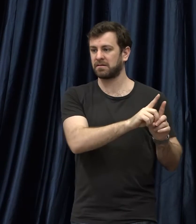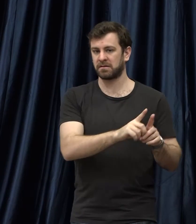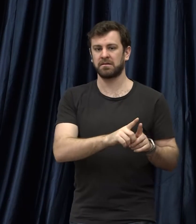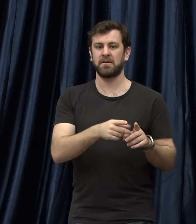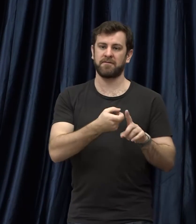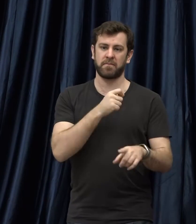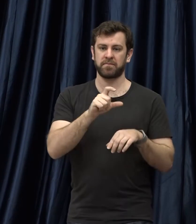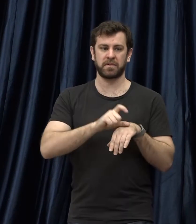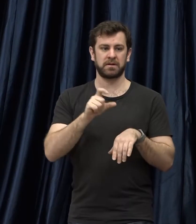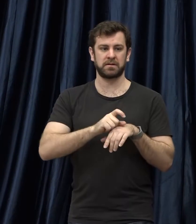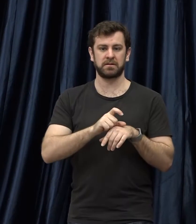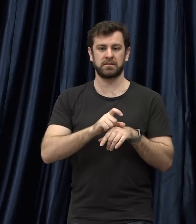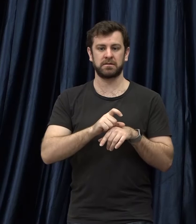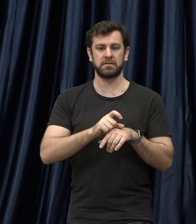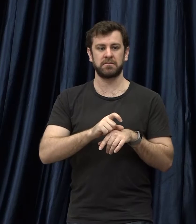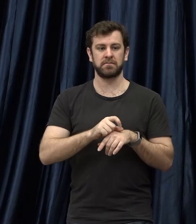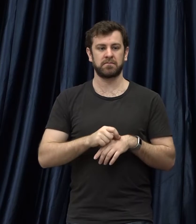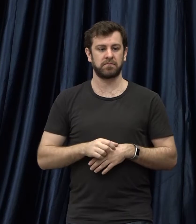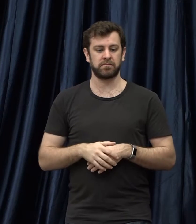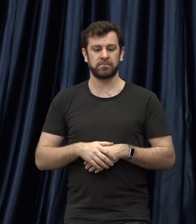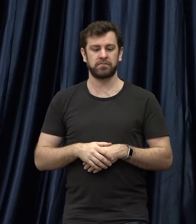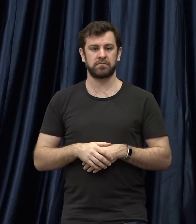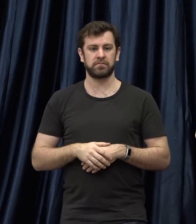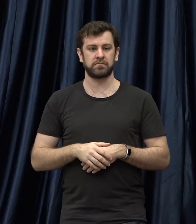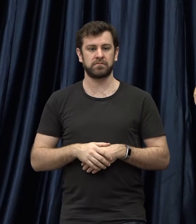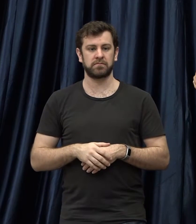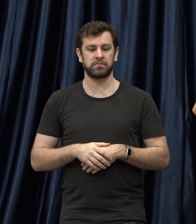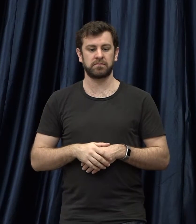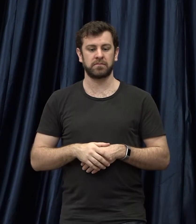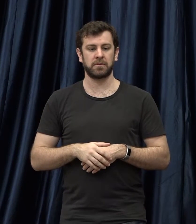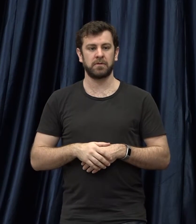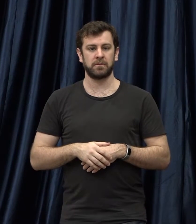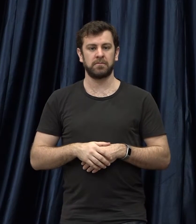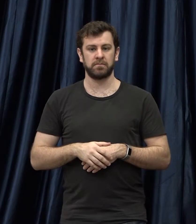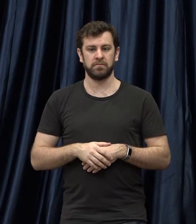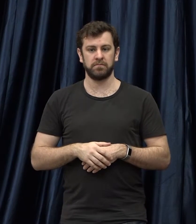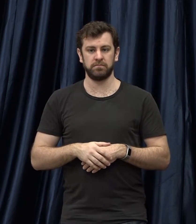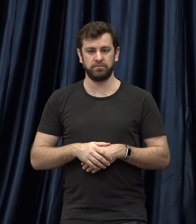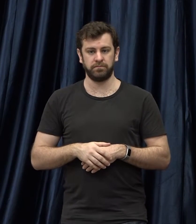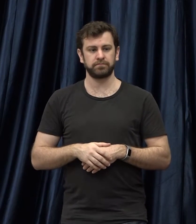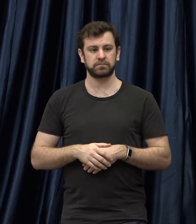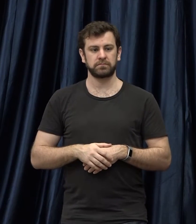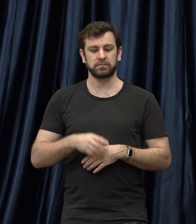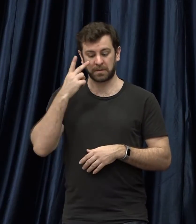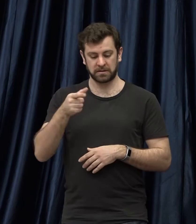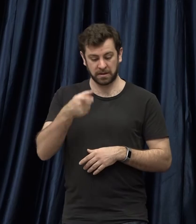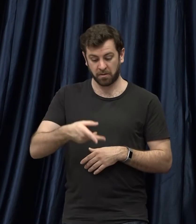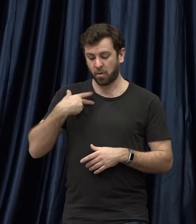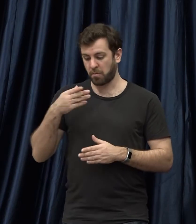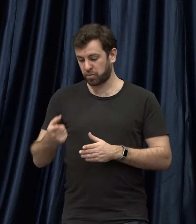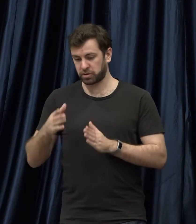And when he realized that a person who had been killed, a shotgun was next to him,